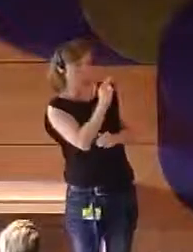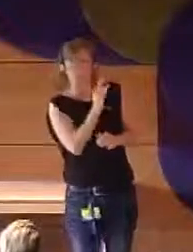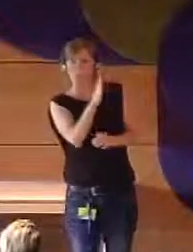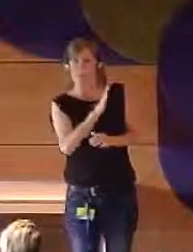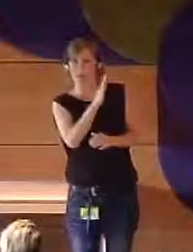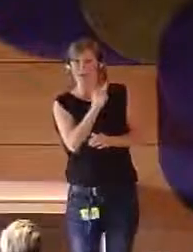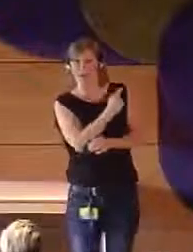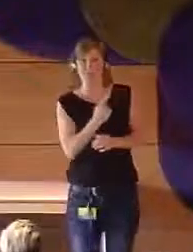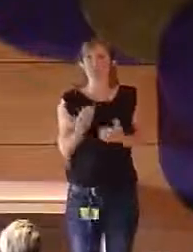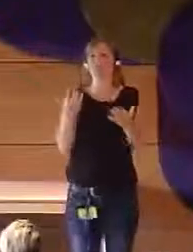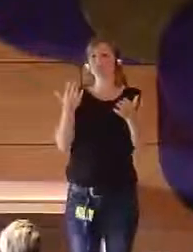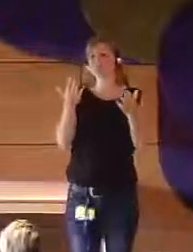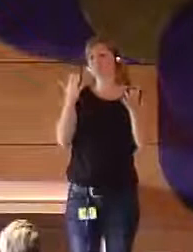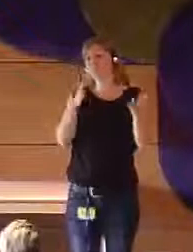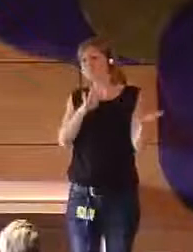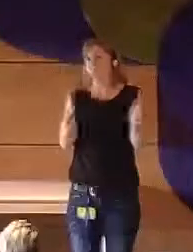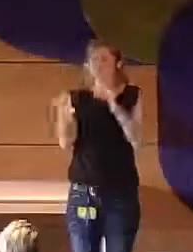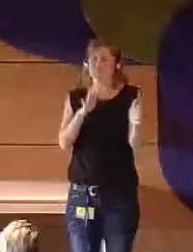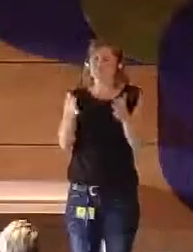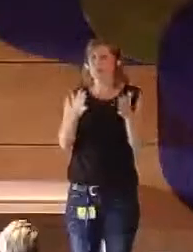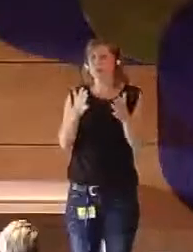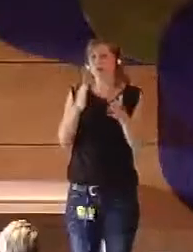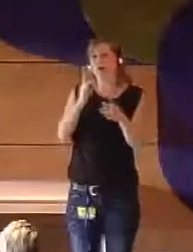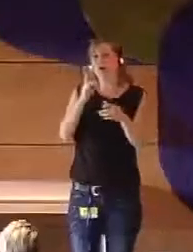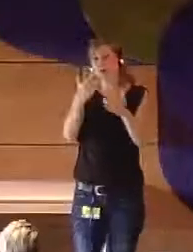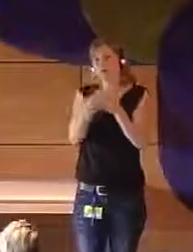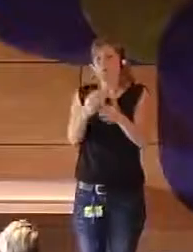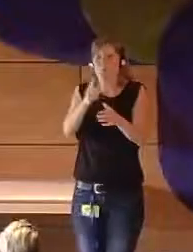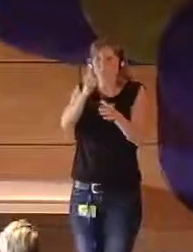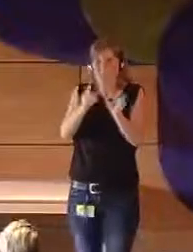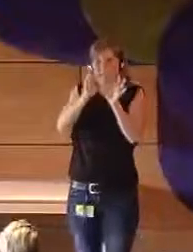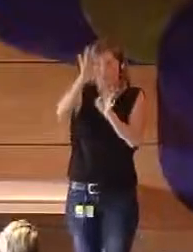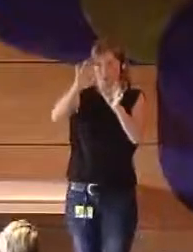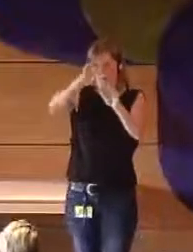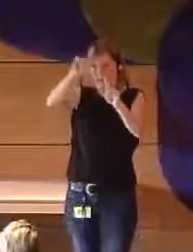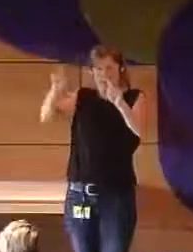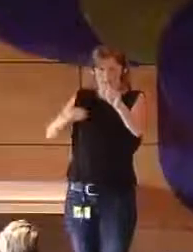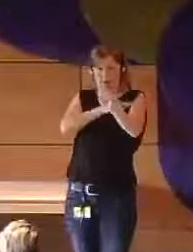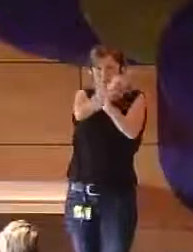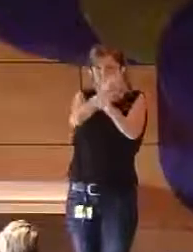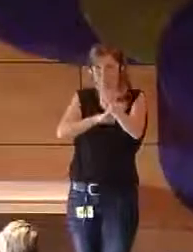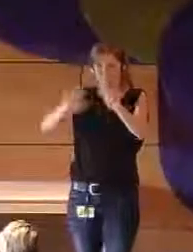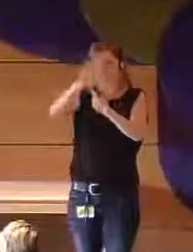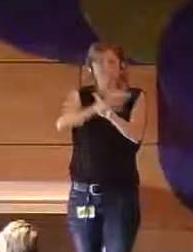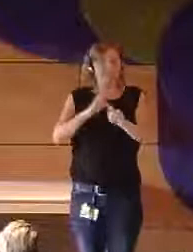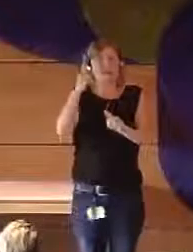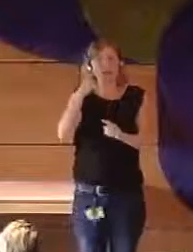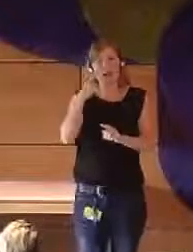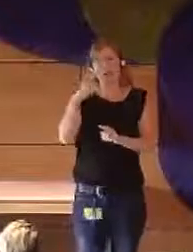100 kilometers in each direction. We have the shires. Now the shires are the areas of